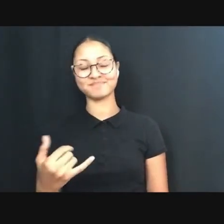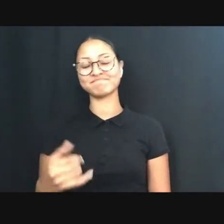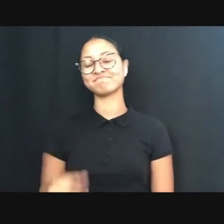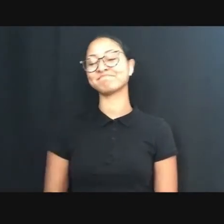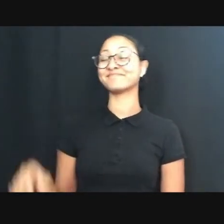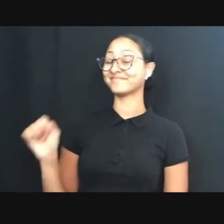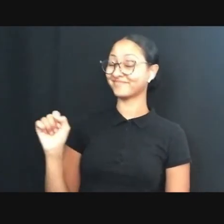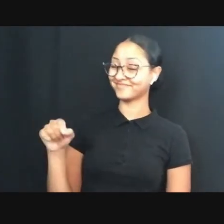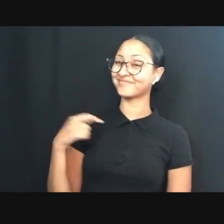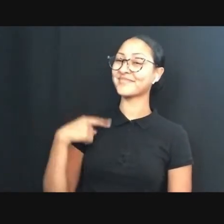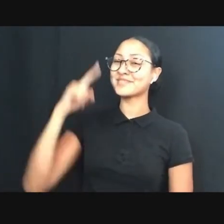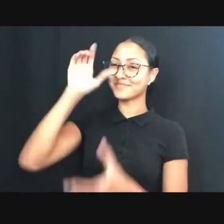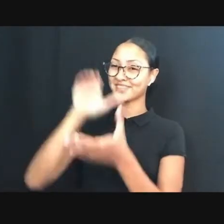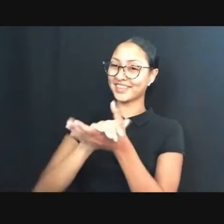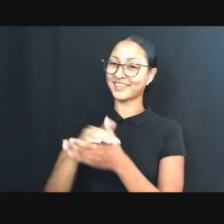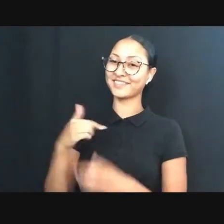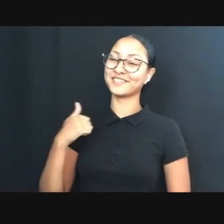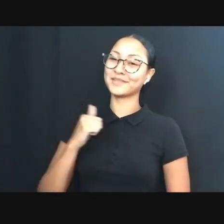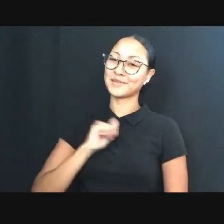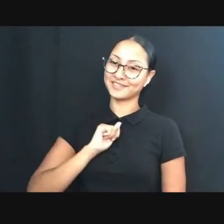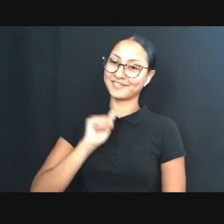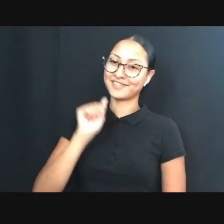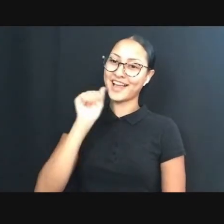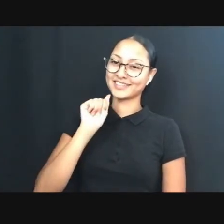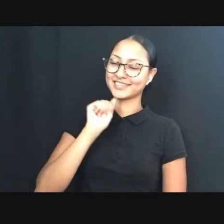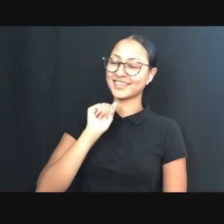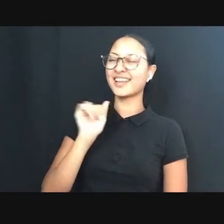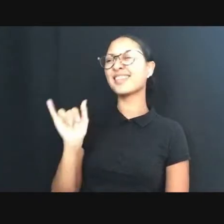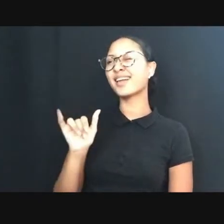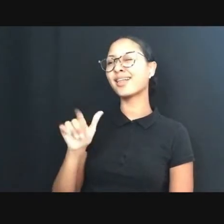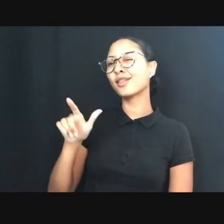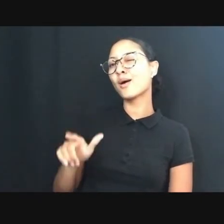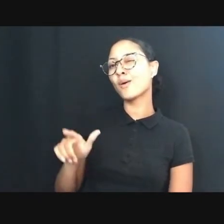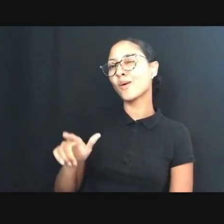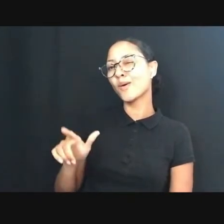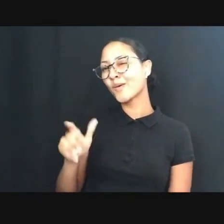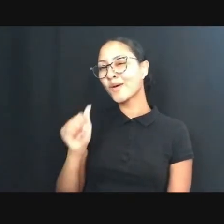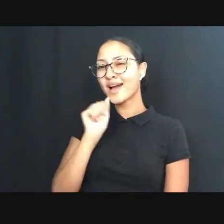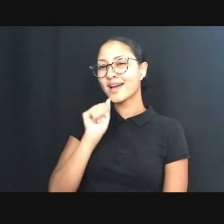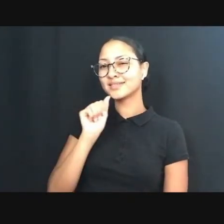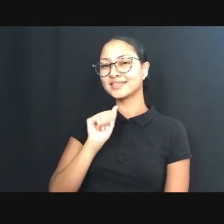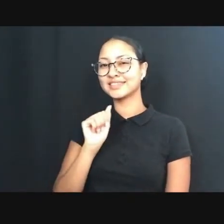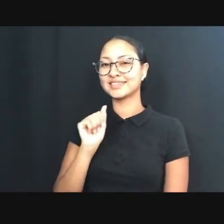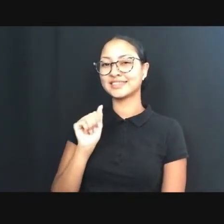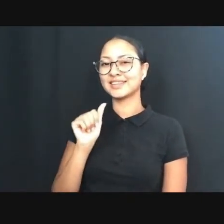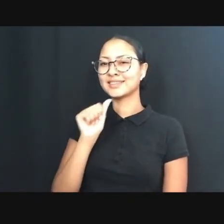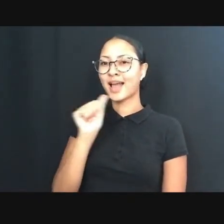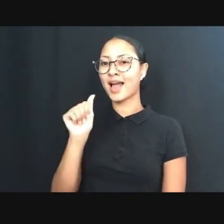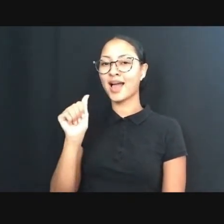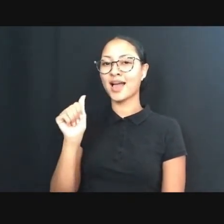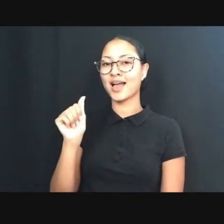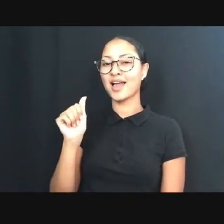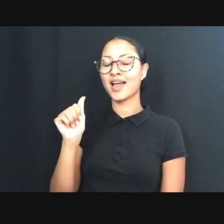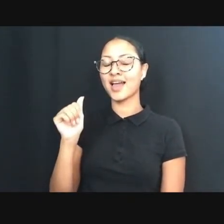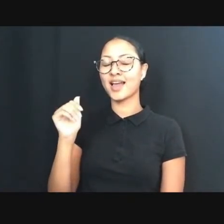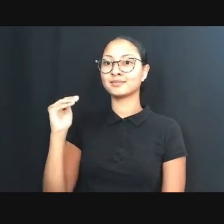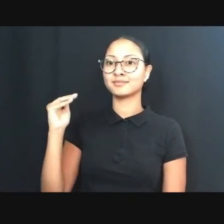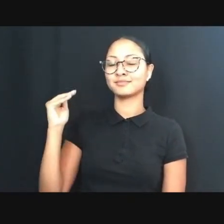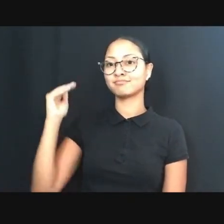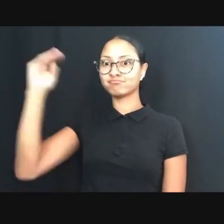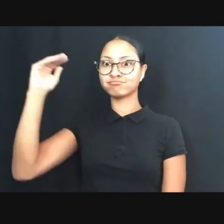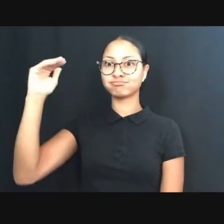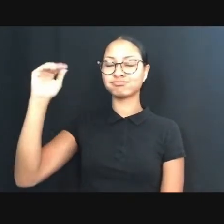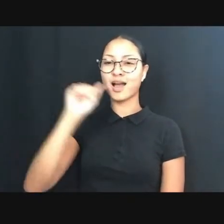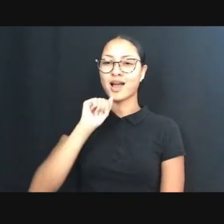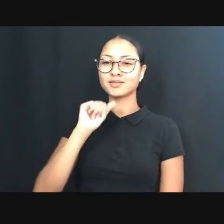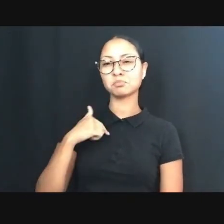auntie. I mean, I'm like a low level auntie. I'm like a pledge auntie. I'm not like a high level auntie. I'm like a pledge auntie. But I